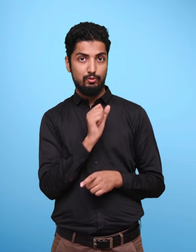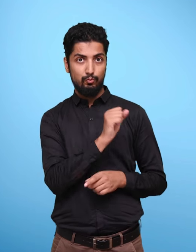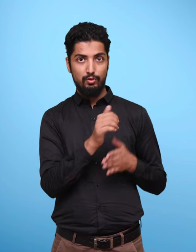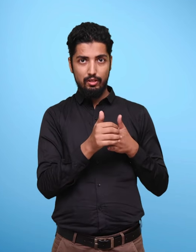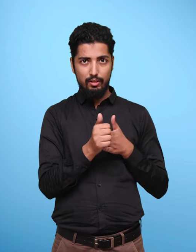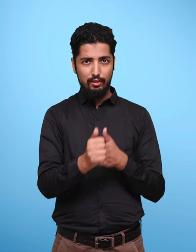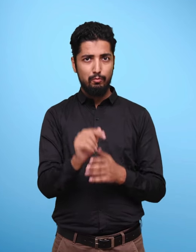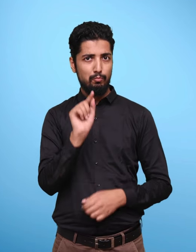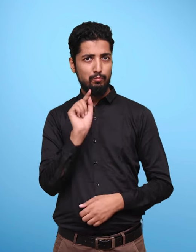Note to the teacher.